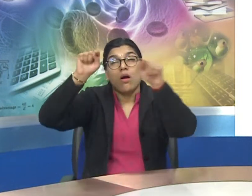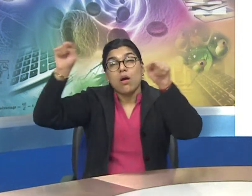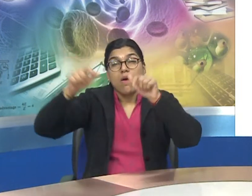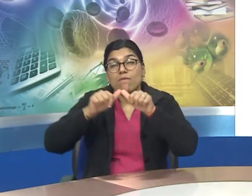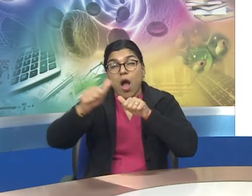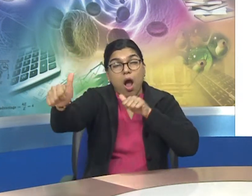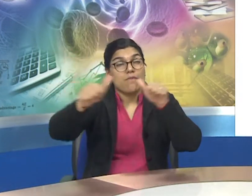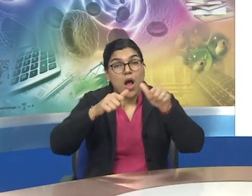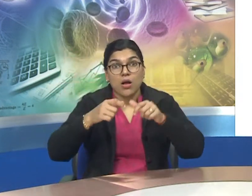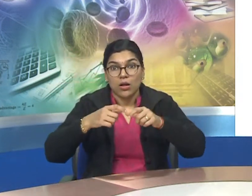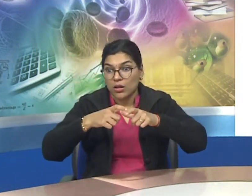source of energy.